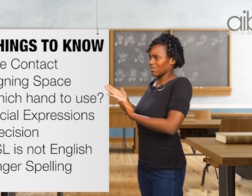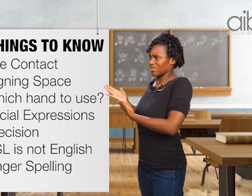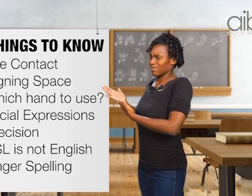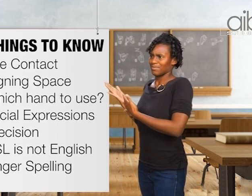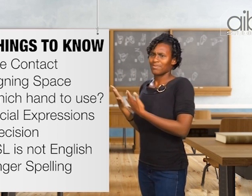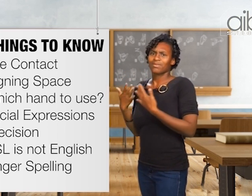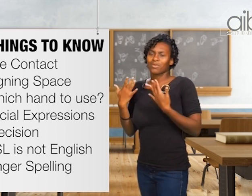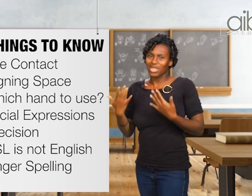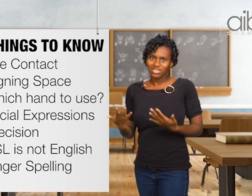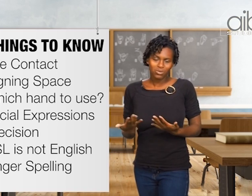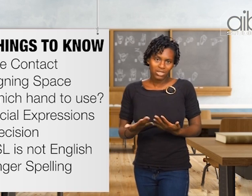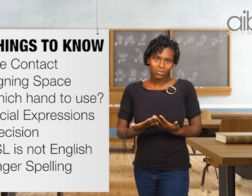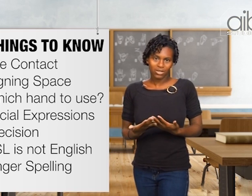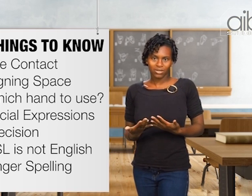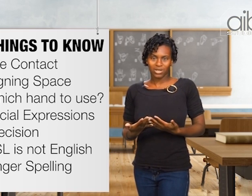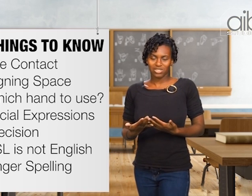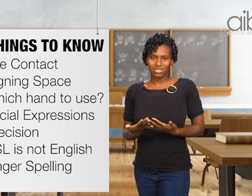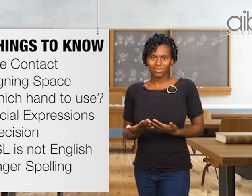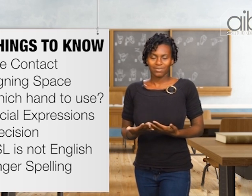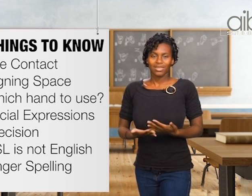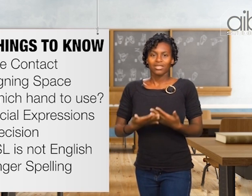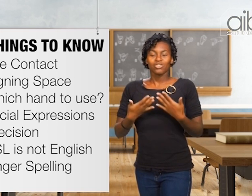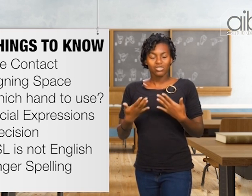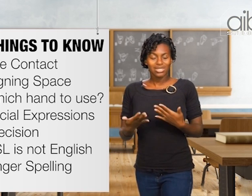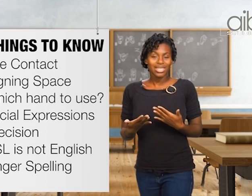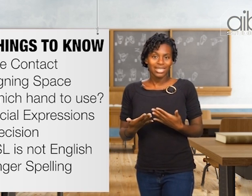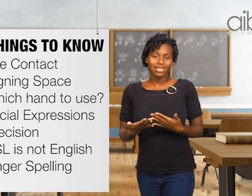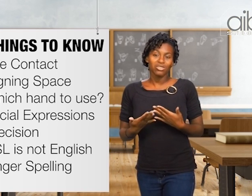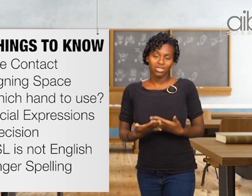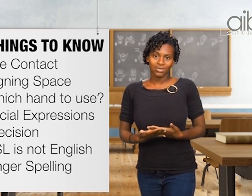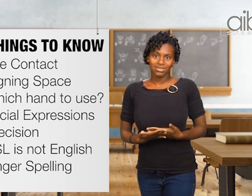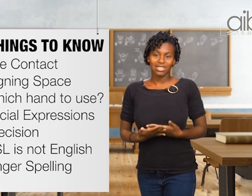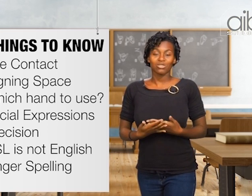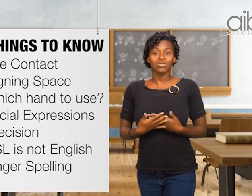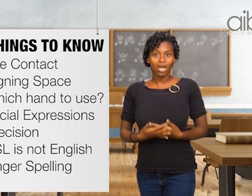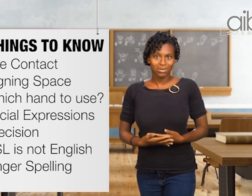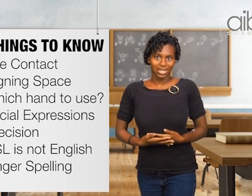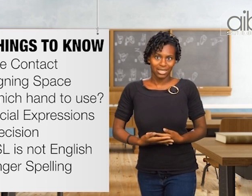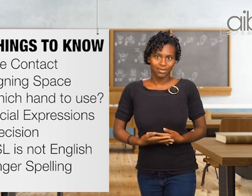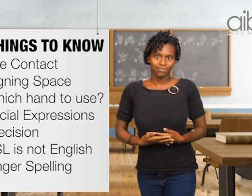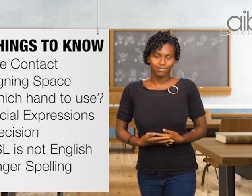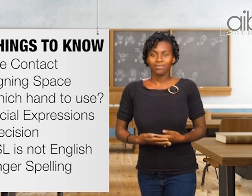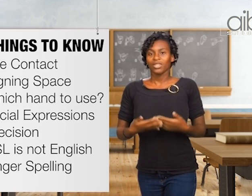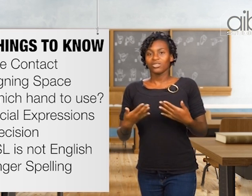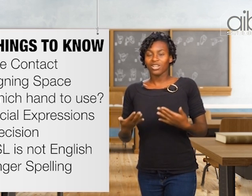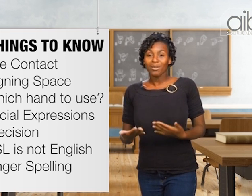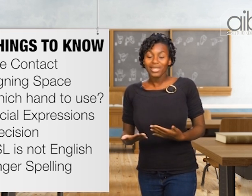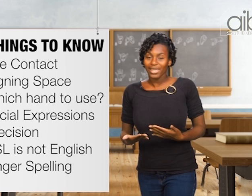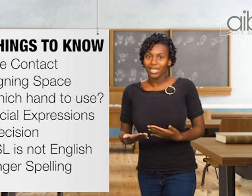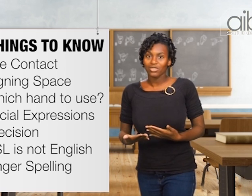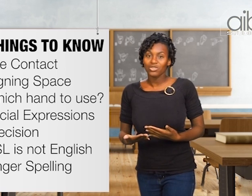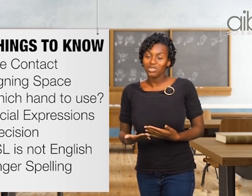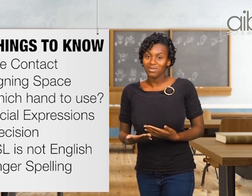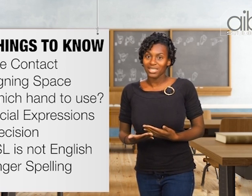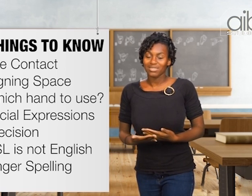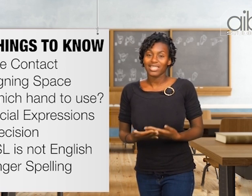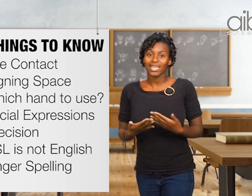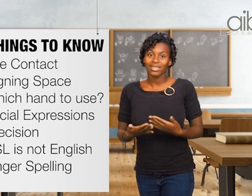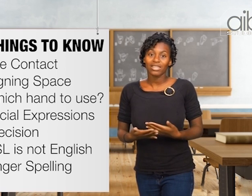use? Well, that's a really important question. Usually the hand that you use is your dominant hand. Your dominant hand usually means the hand that you